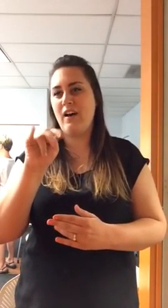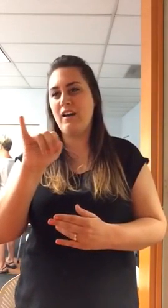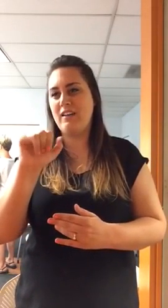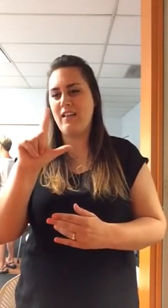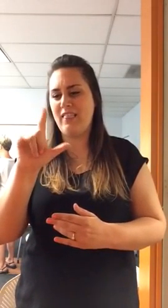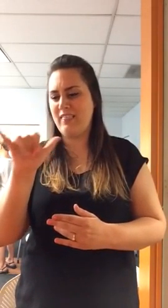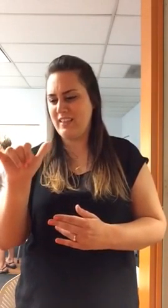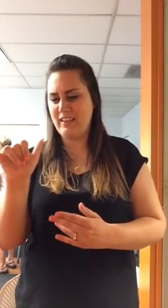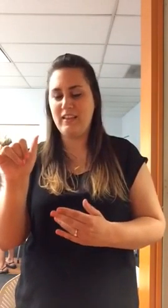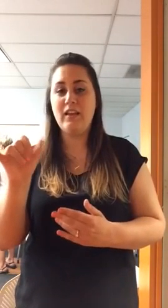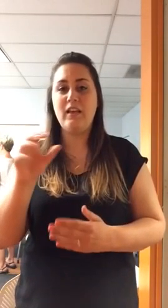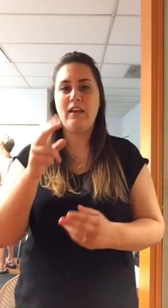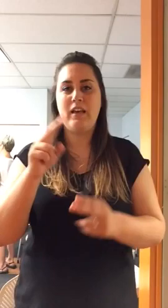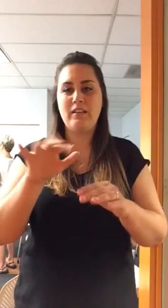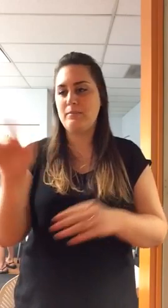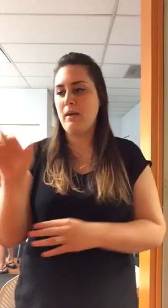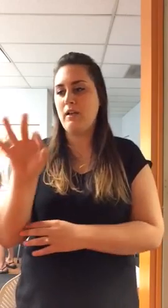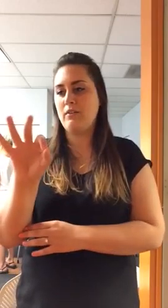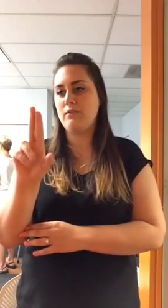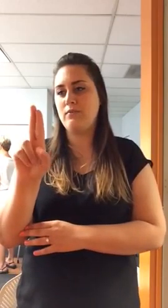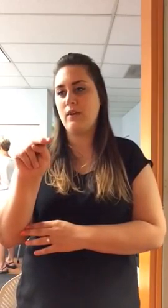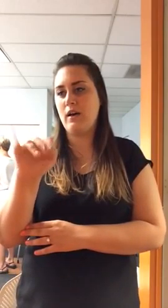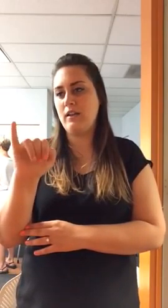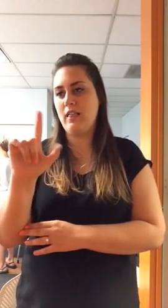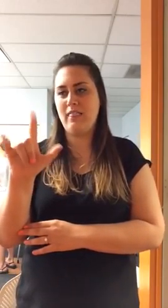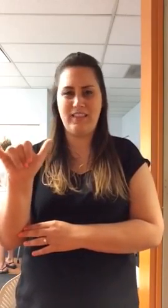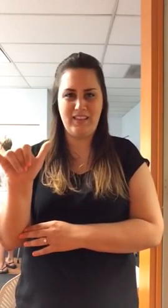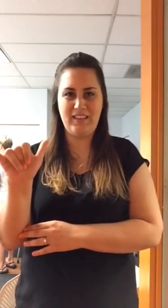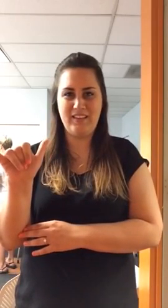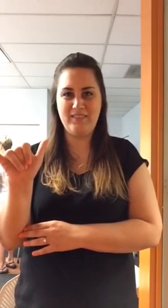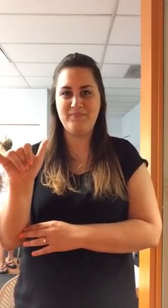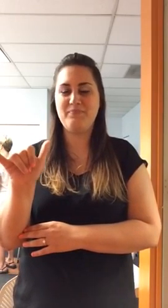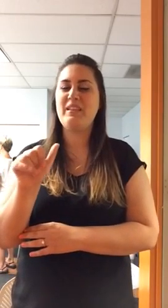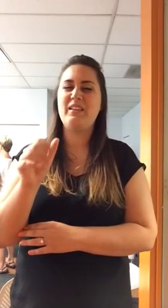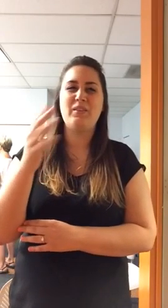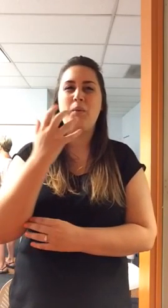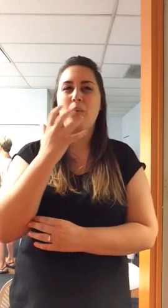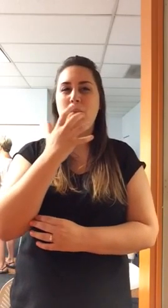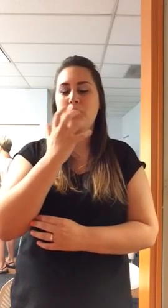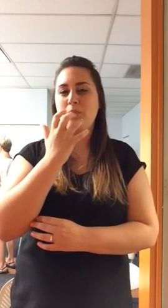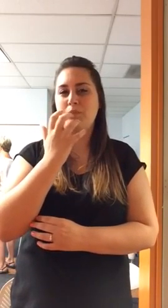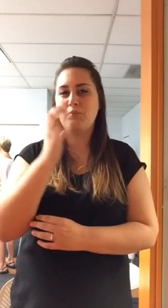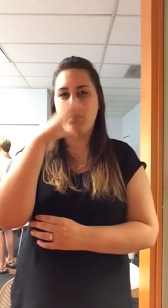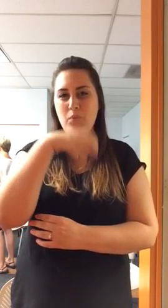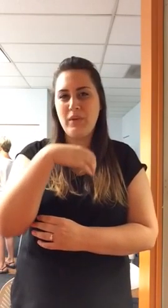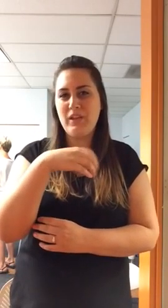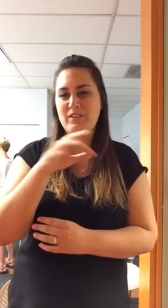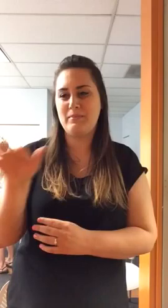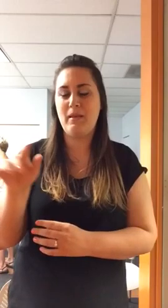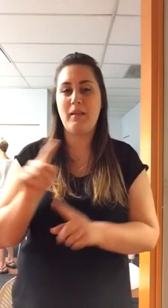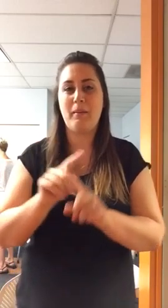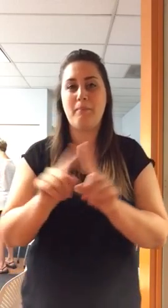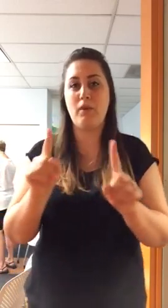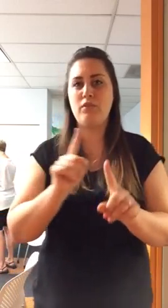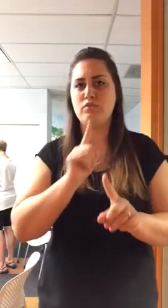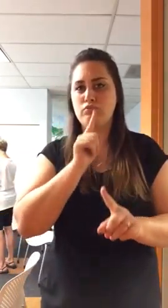It's spelled funnily. No, that's not. All right, it's an unusual spelling, but there really are two uses. And if you don't